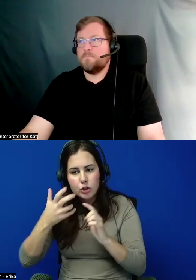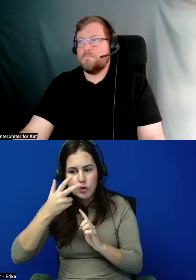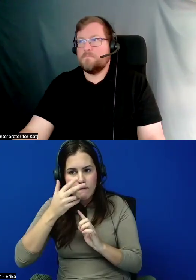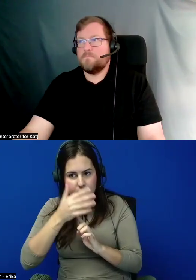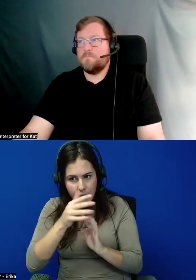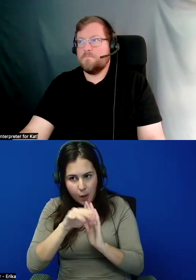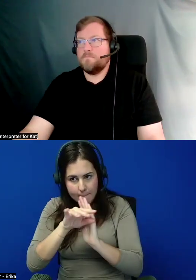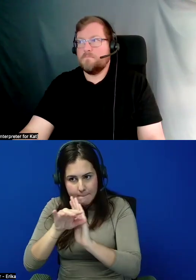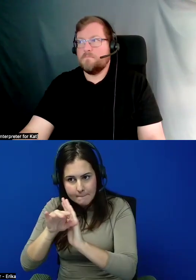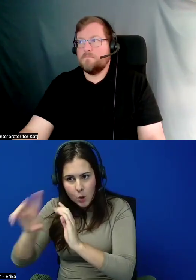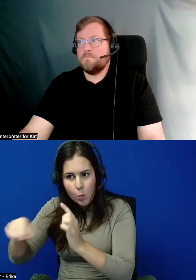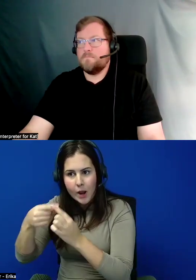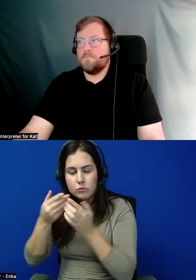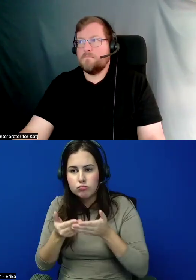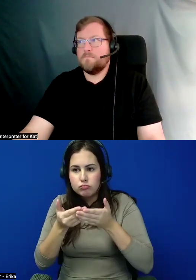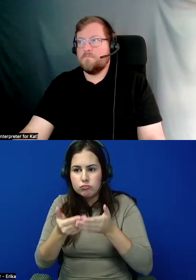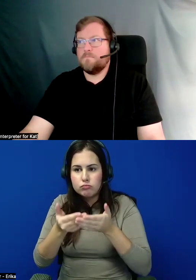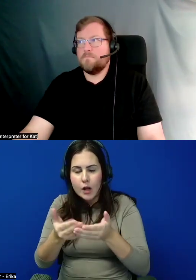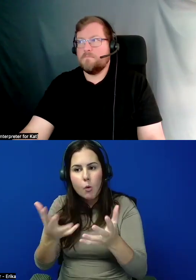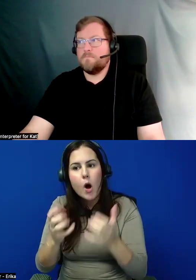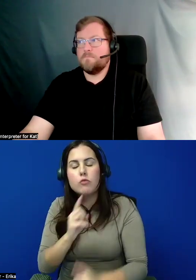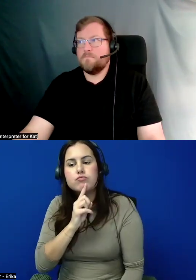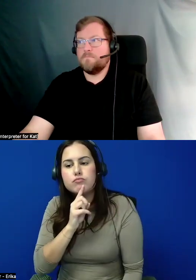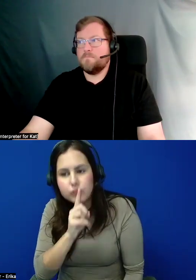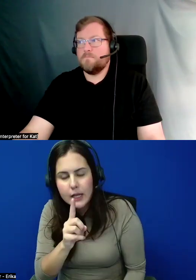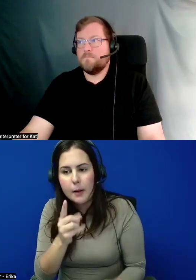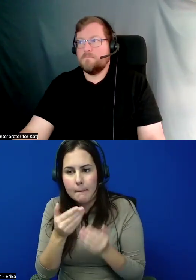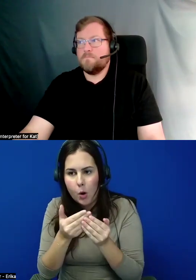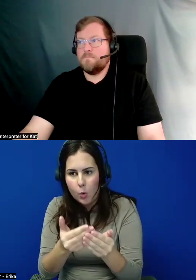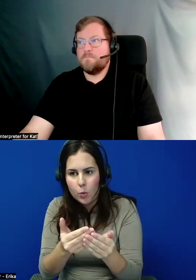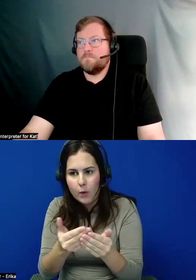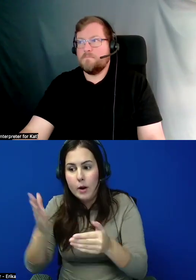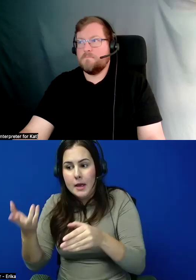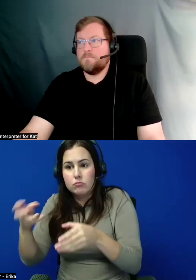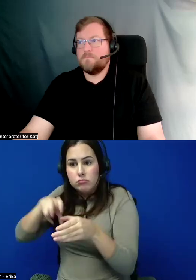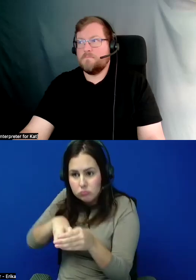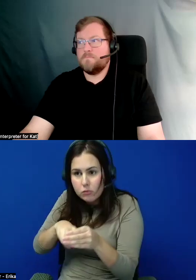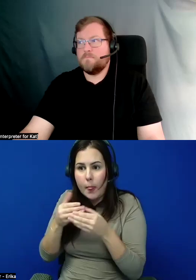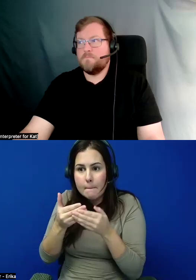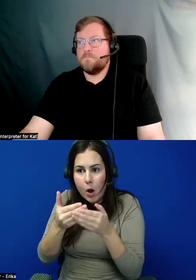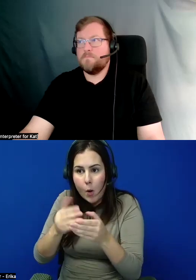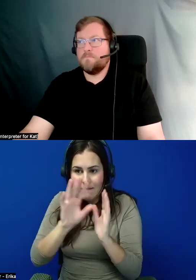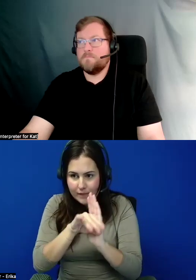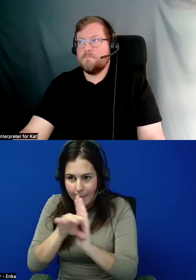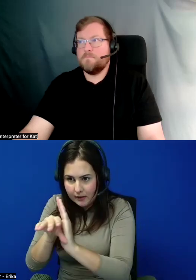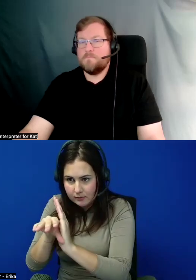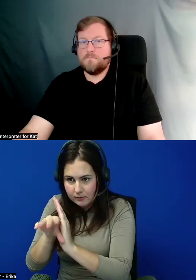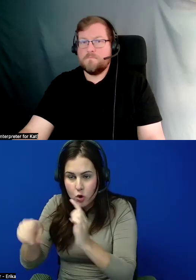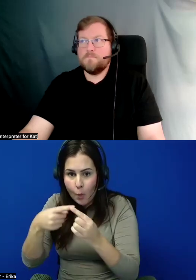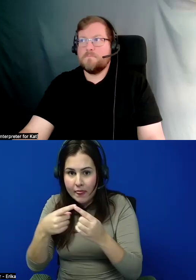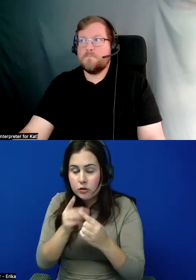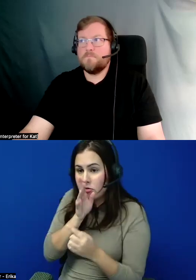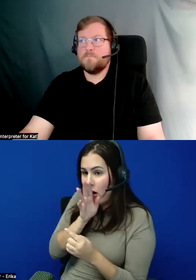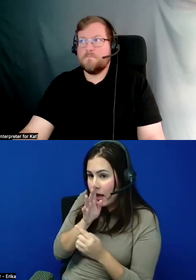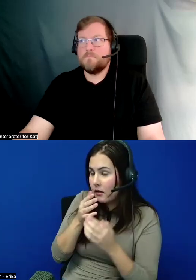faking going down the river. I was like, I want a real boat. I want to be on the boat. And when they're talking and the boat's sailing, like that's what we're gonna do.